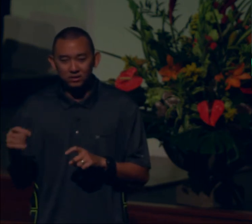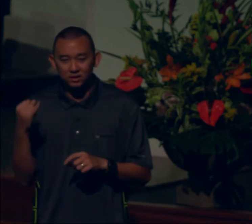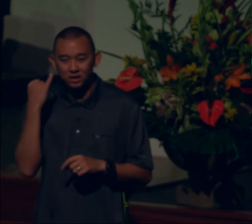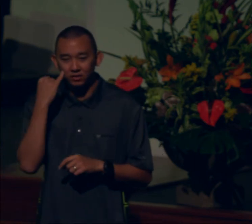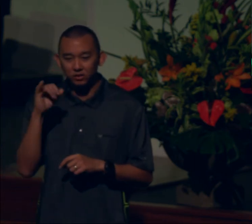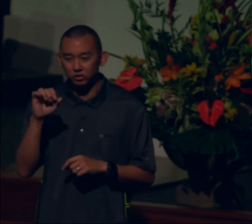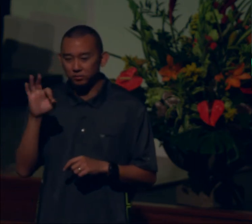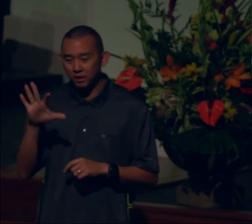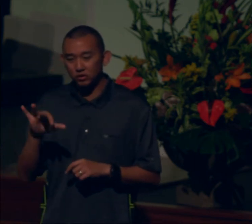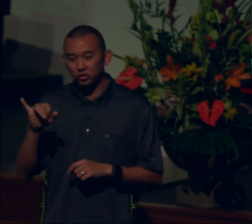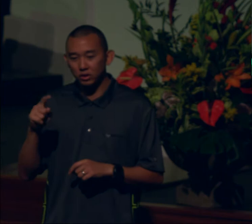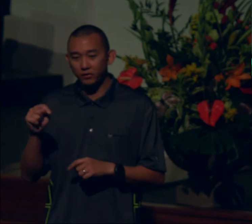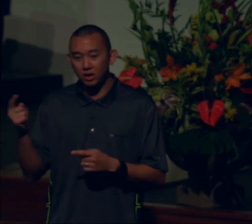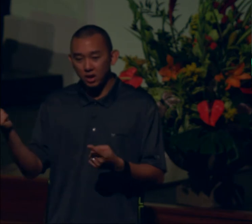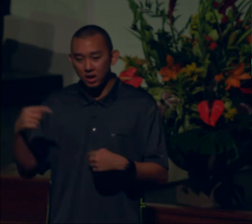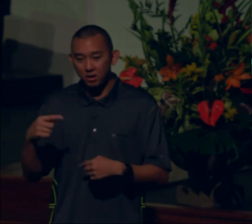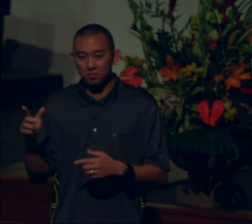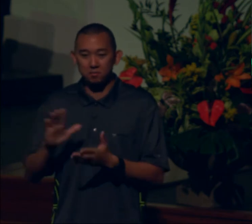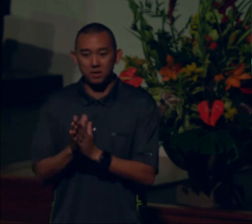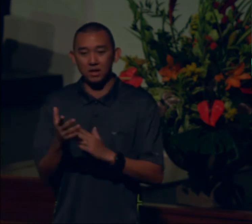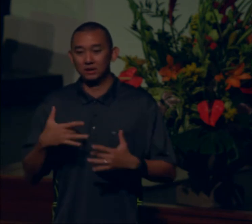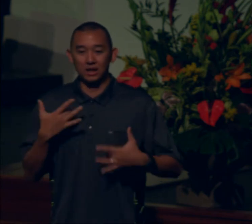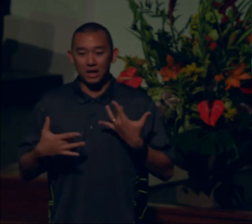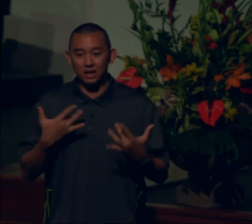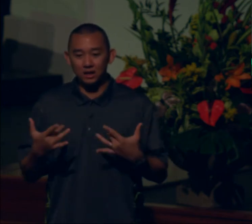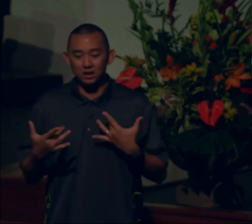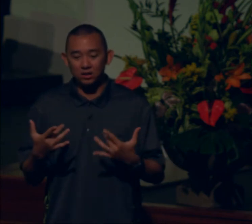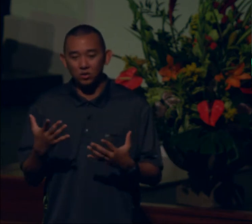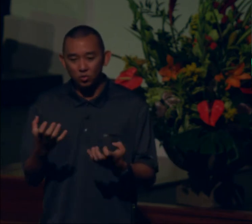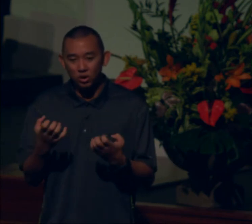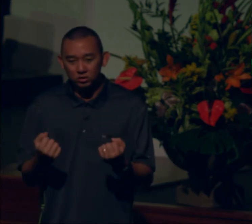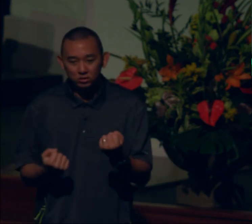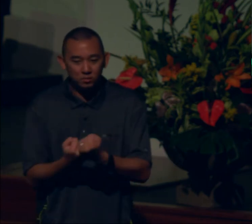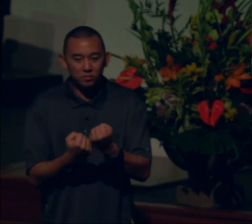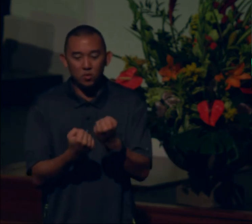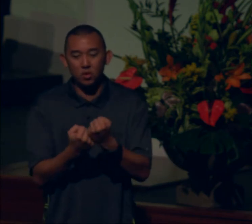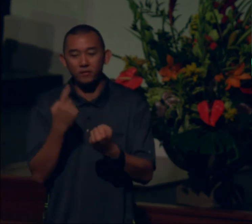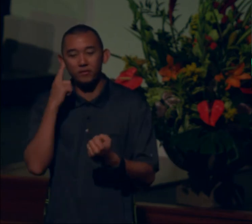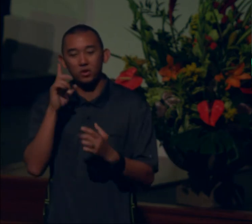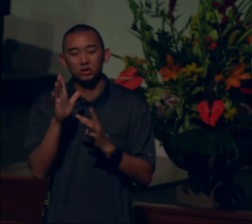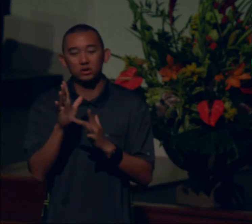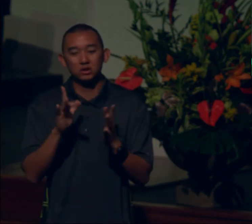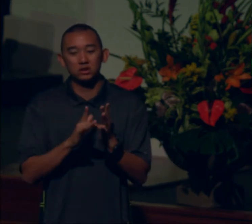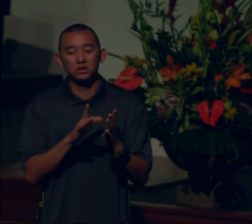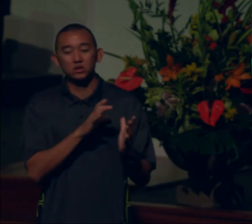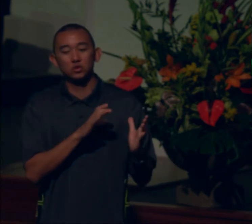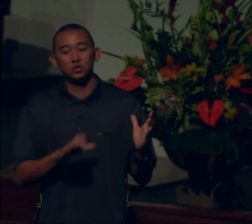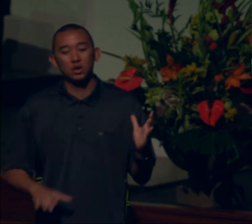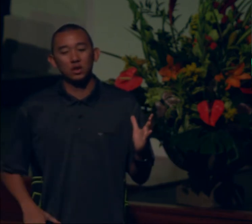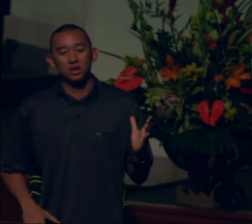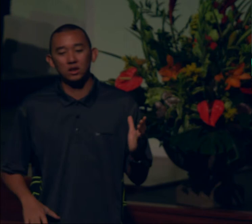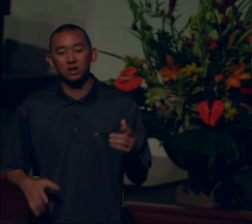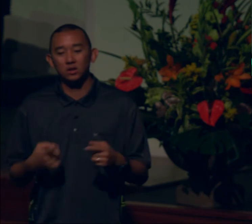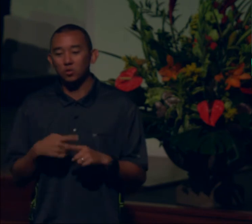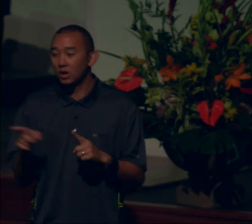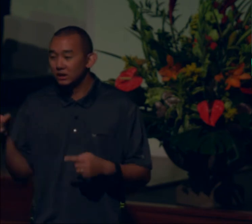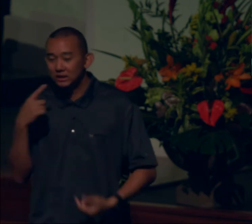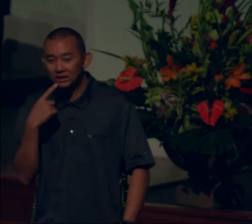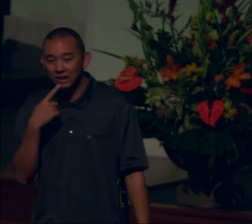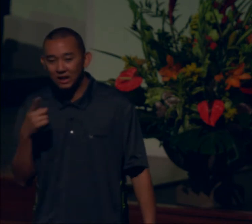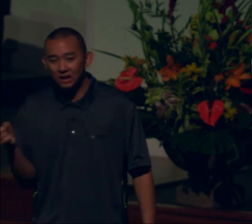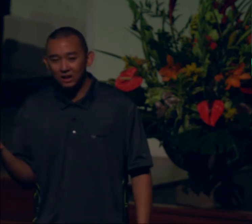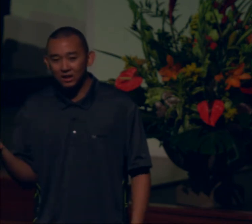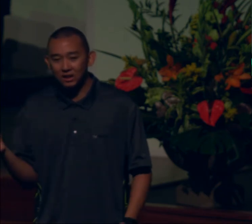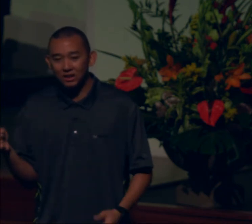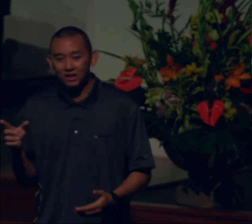Pastor Jeff Shortridge gets excited and he wants to affirm things for Jesus Christ and he gets into the message, what does he say?